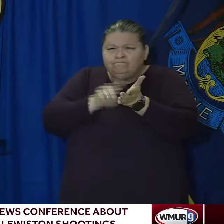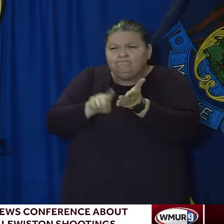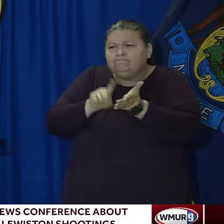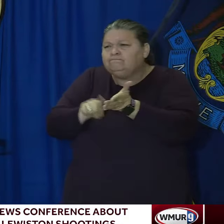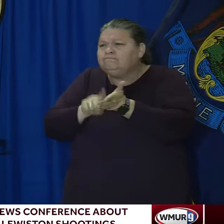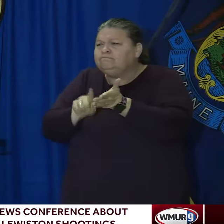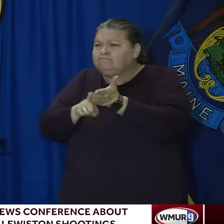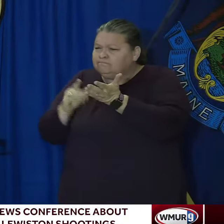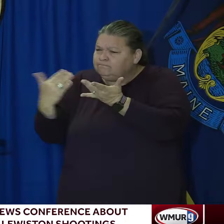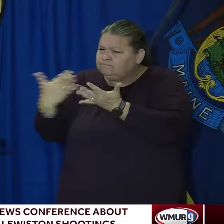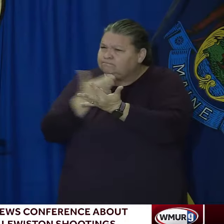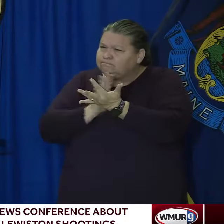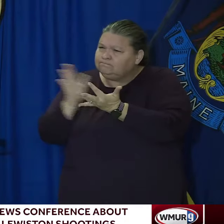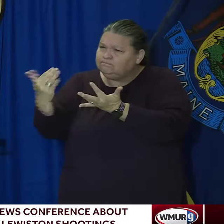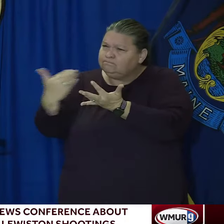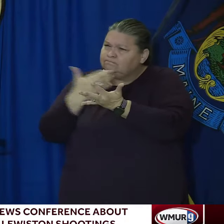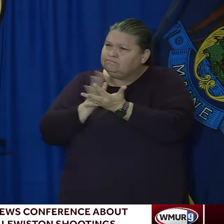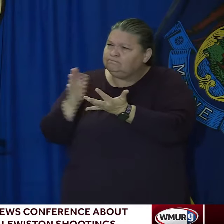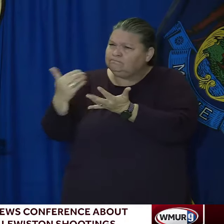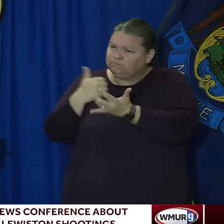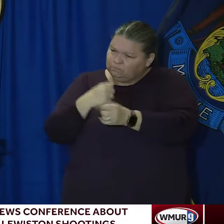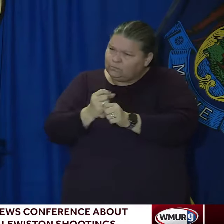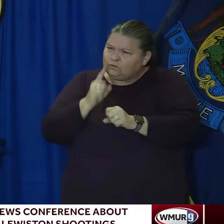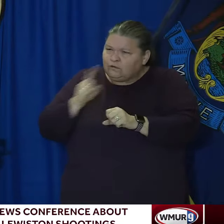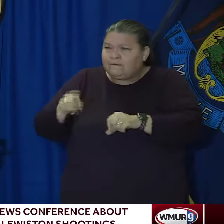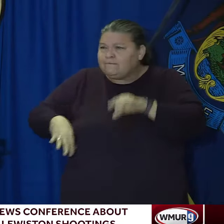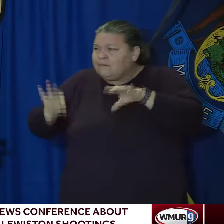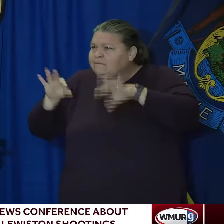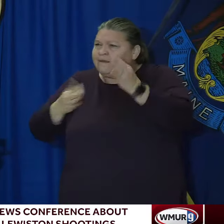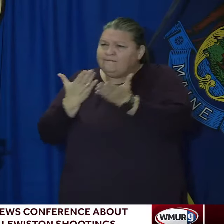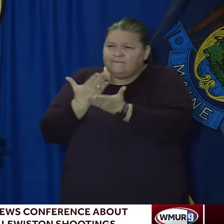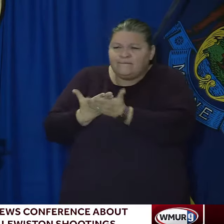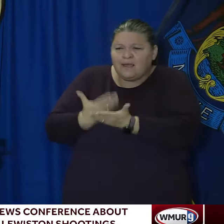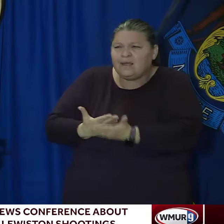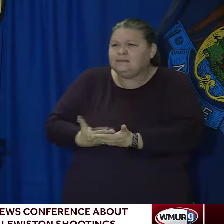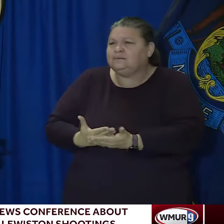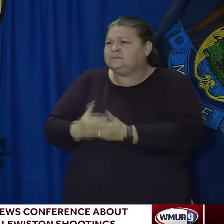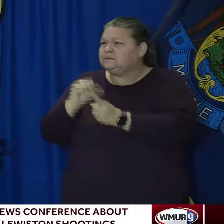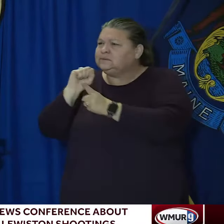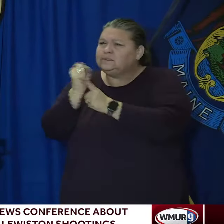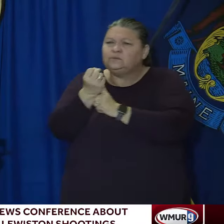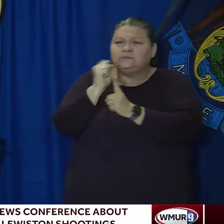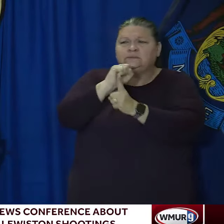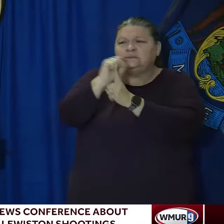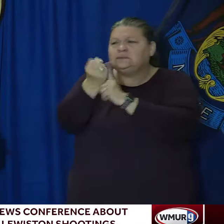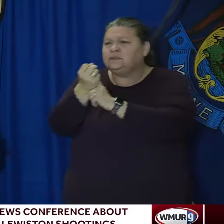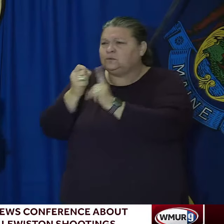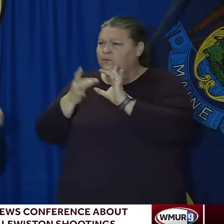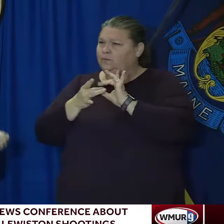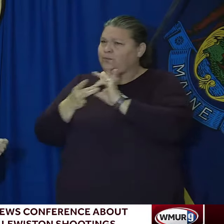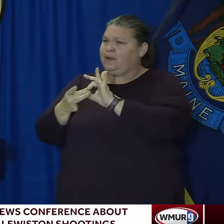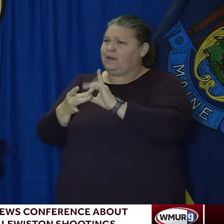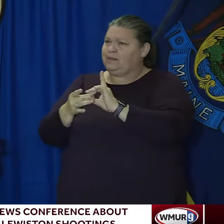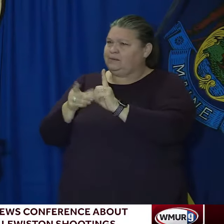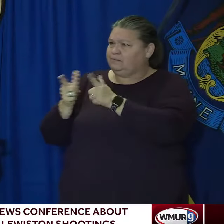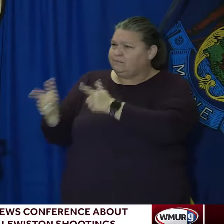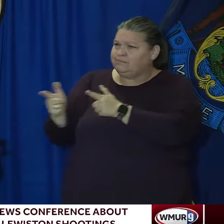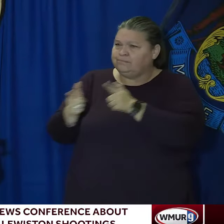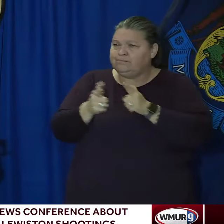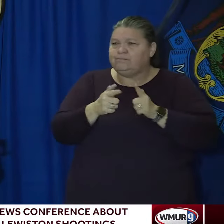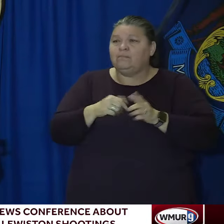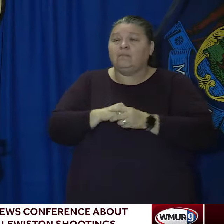the facts and circumstances surrounding these attacks, so we can bring whatever closure we